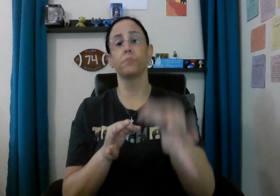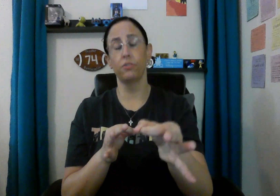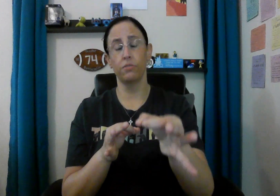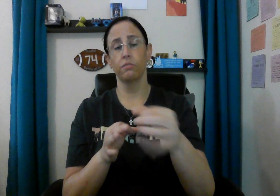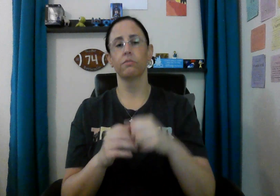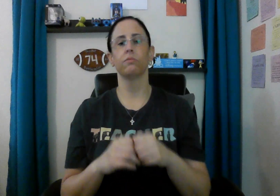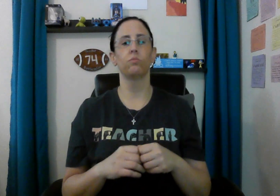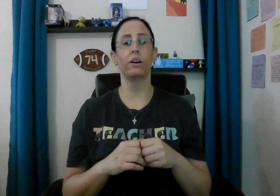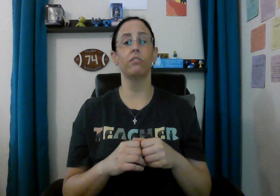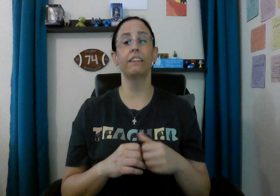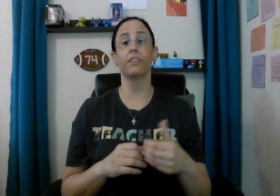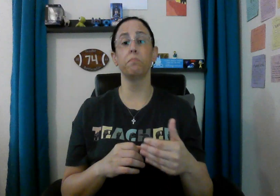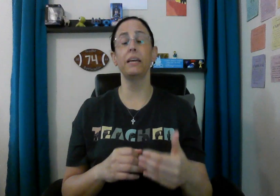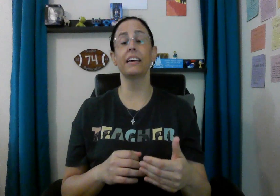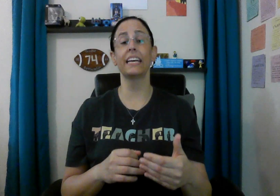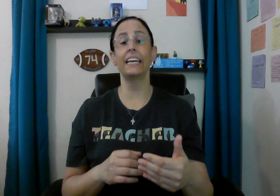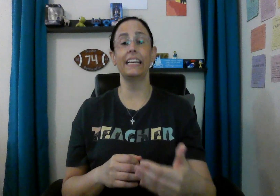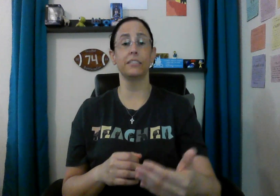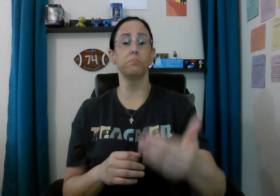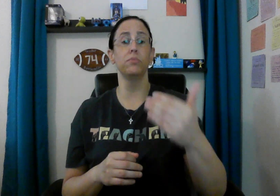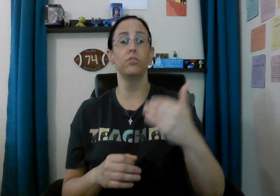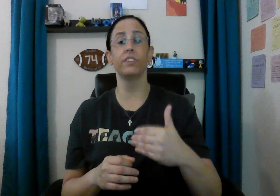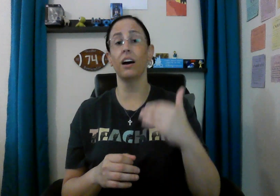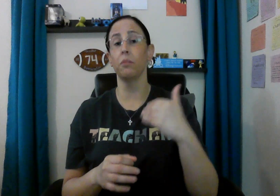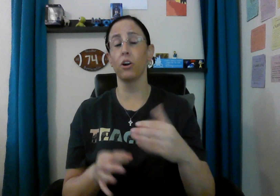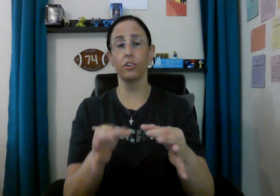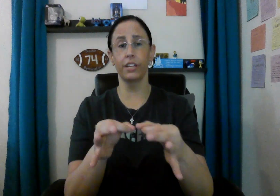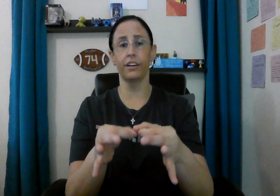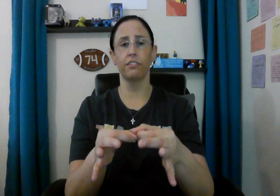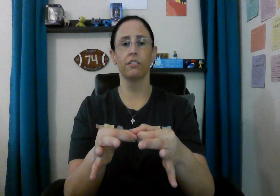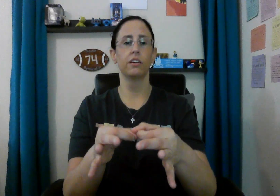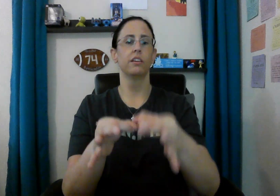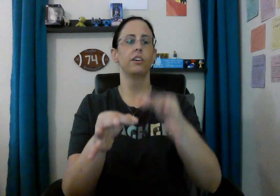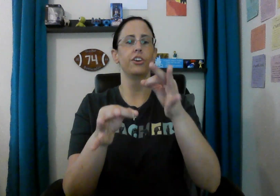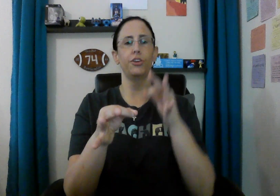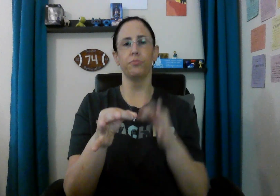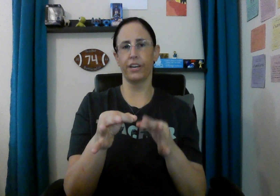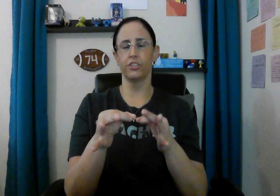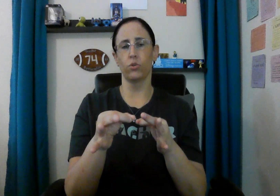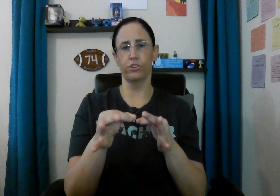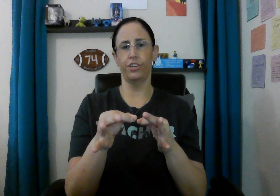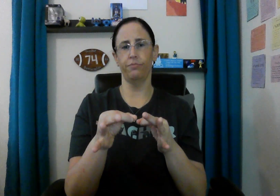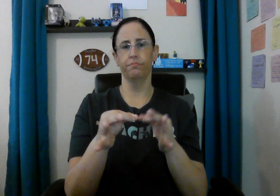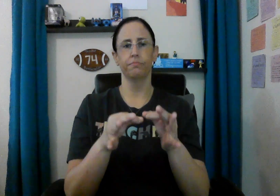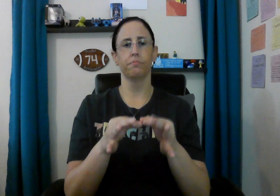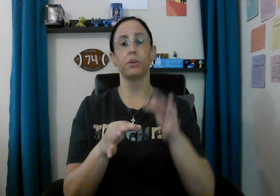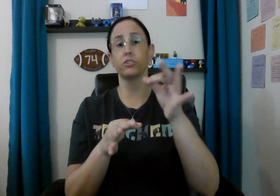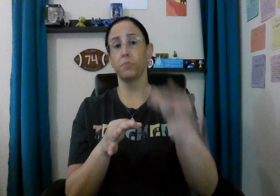postponed. Well, if the meeting is moved up earlier, you bring it towards you.